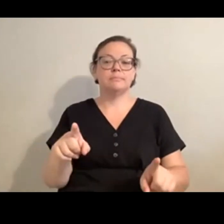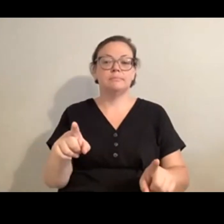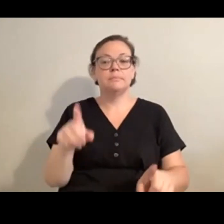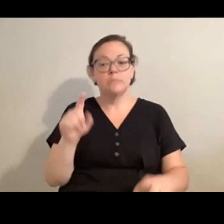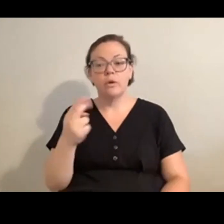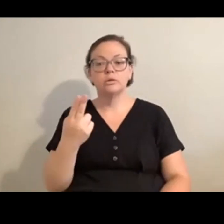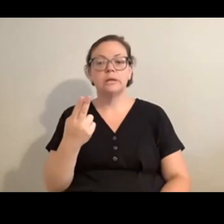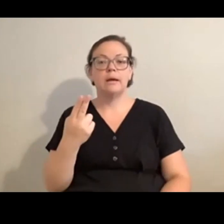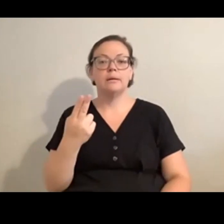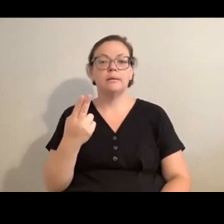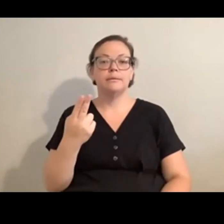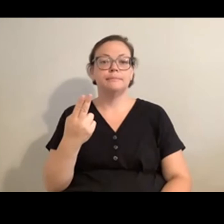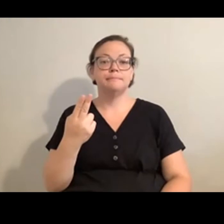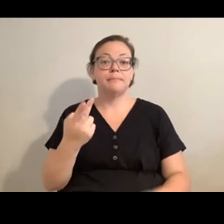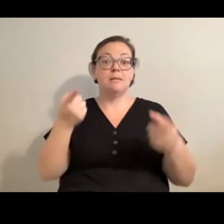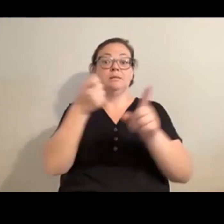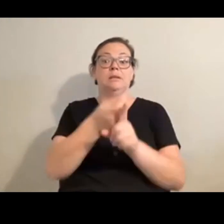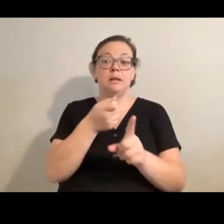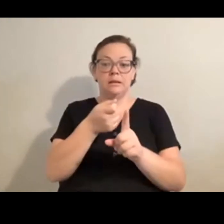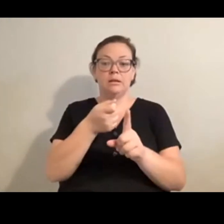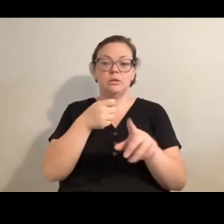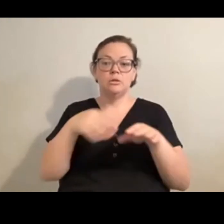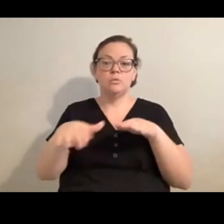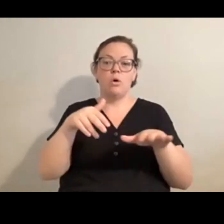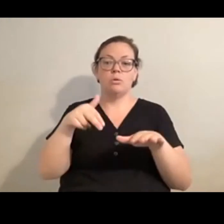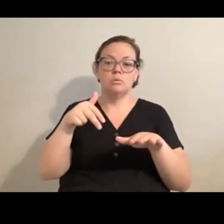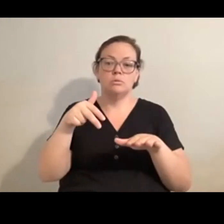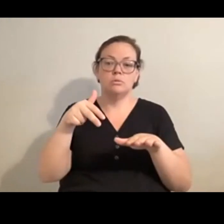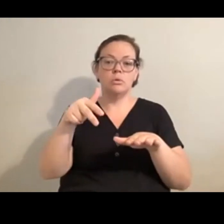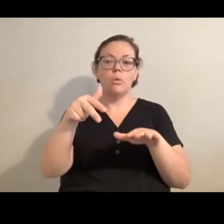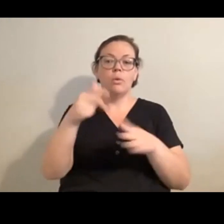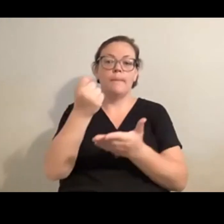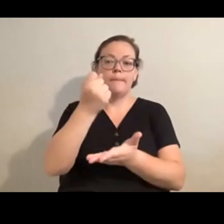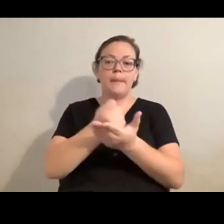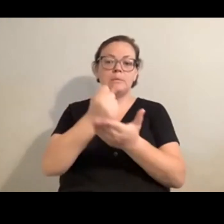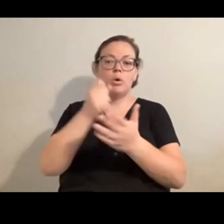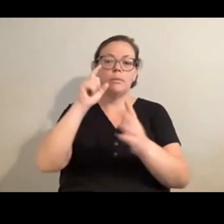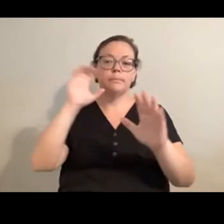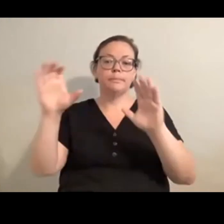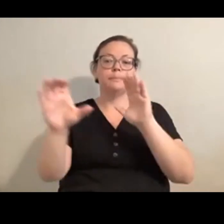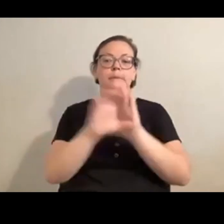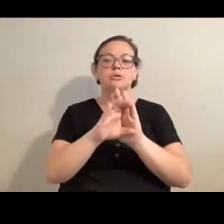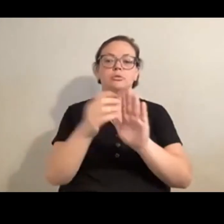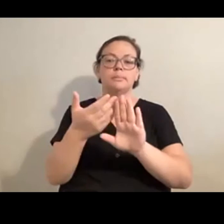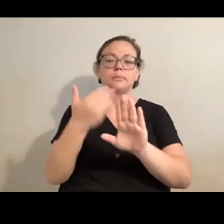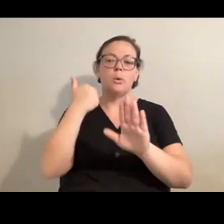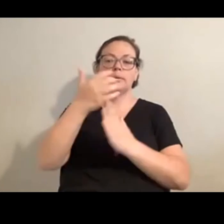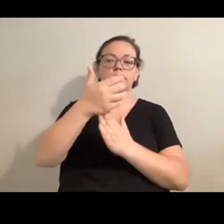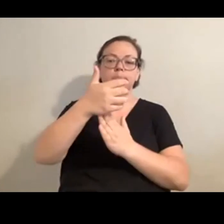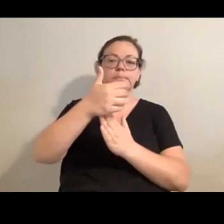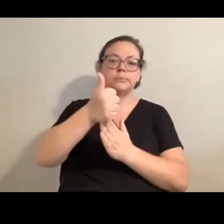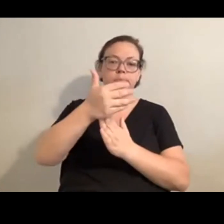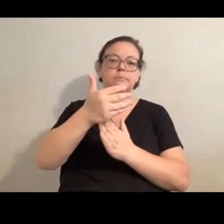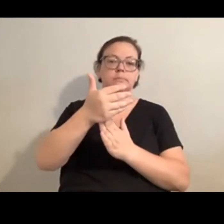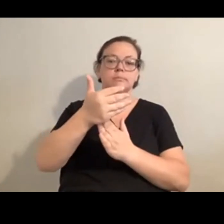is a Thursday and suddenly she walks through the passport photograph you once stapled at the edge of